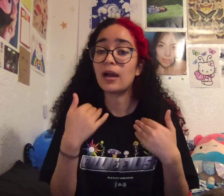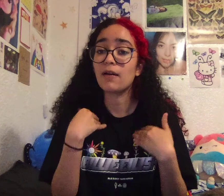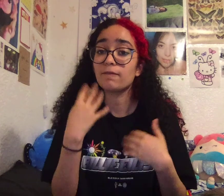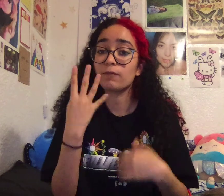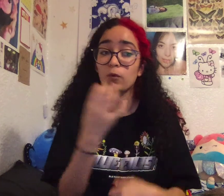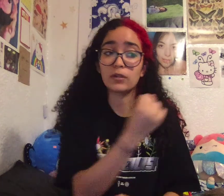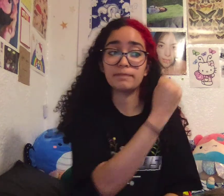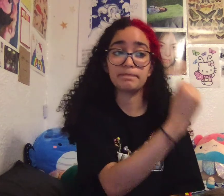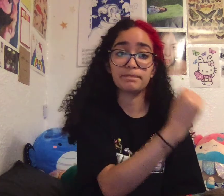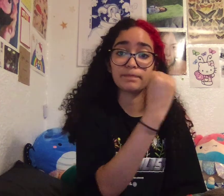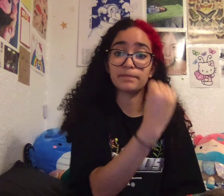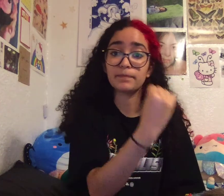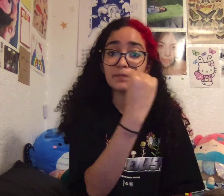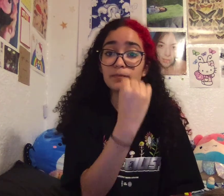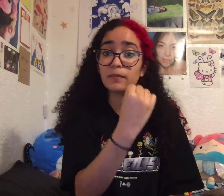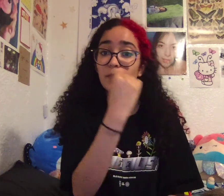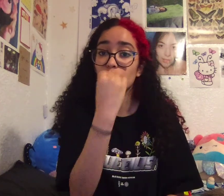and Mercury is one of them.